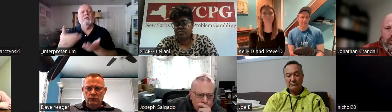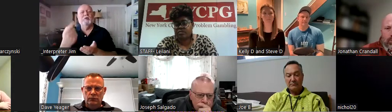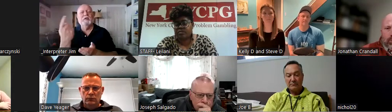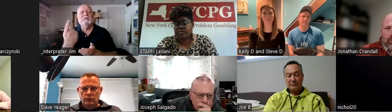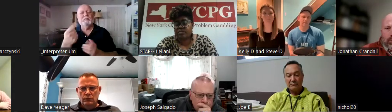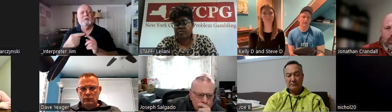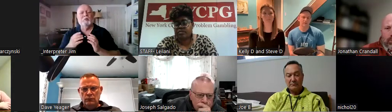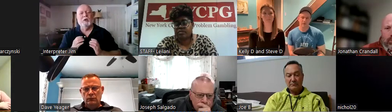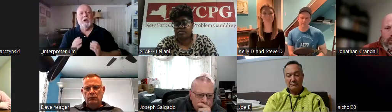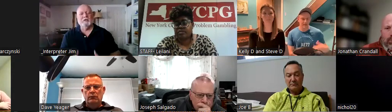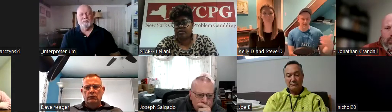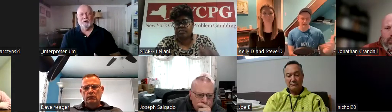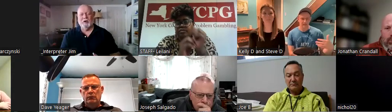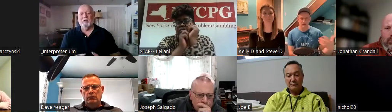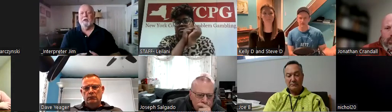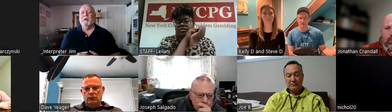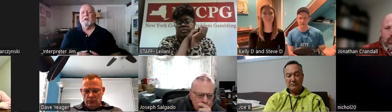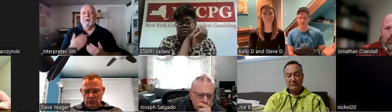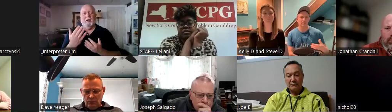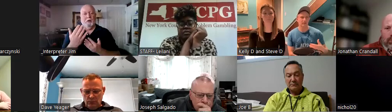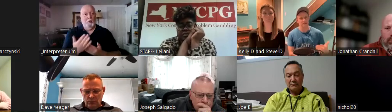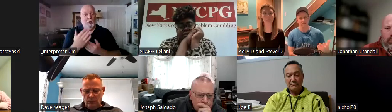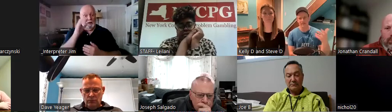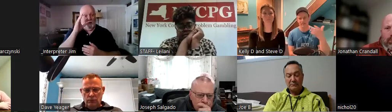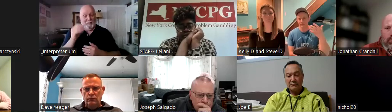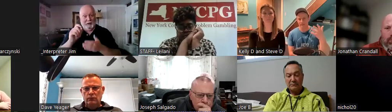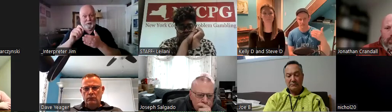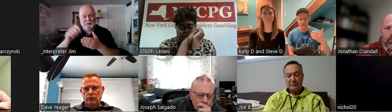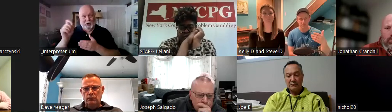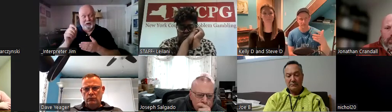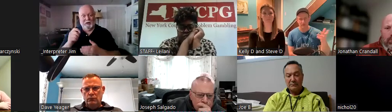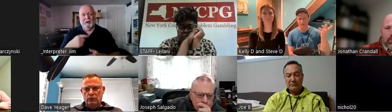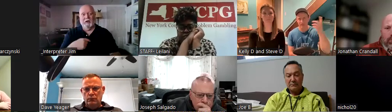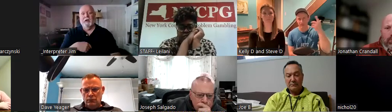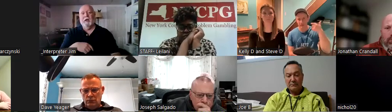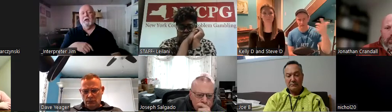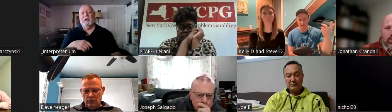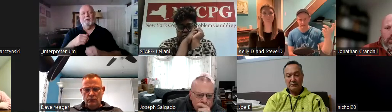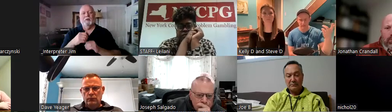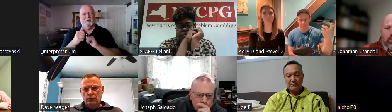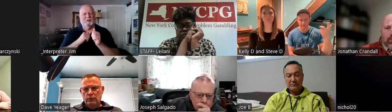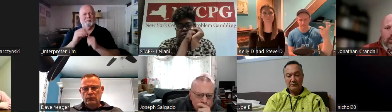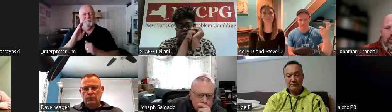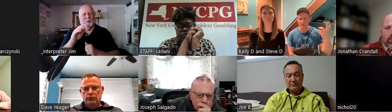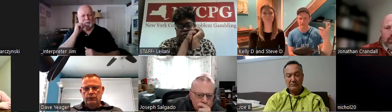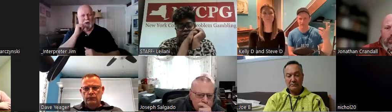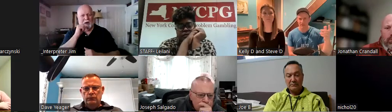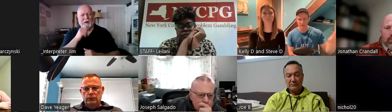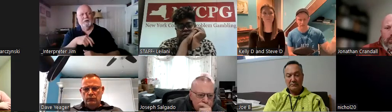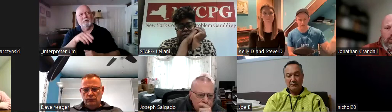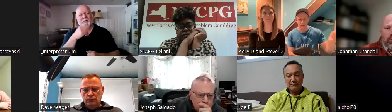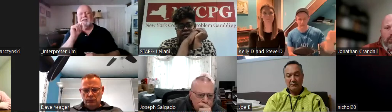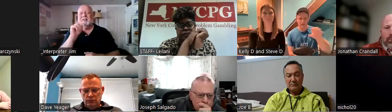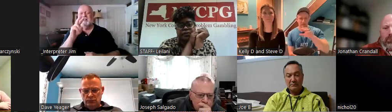and I was waiting for the guy to check the order in, and I just glanced up, and it was a sports bar, so I'm seeing all the TV screens,